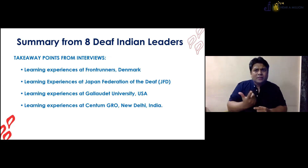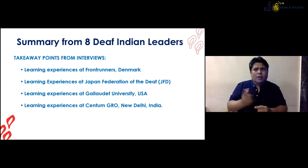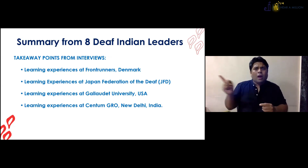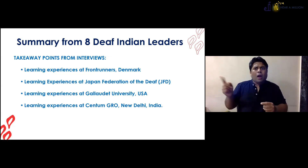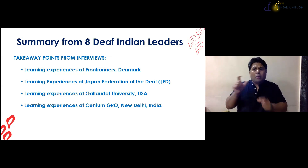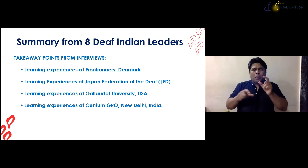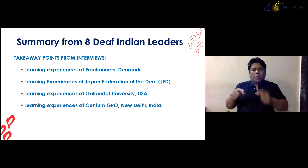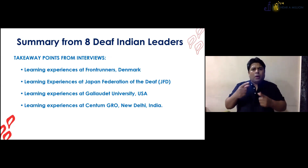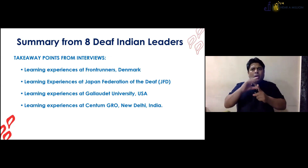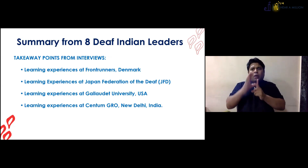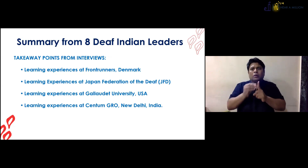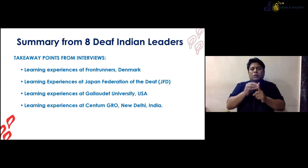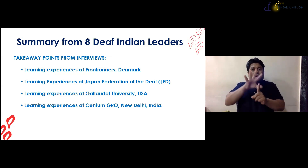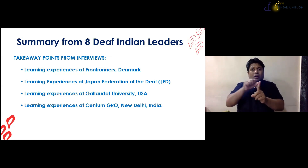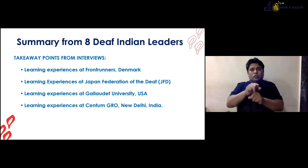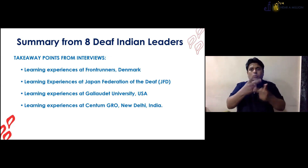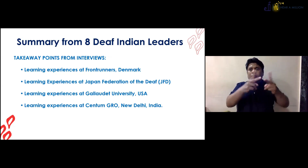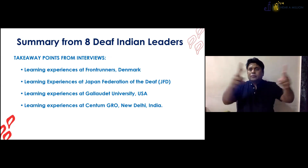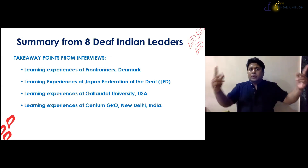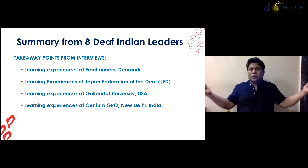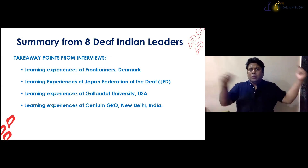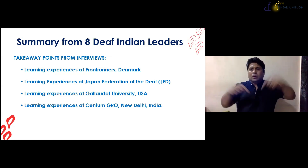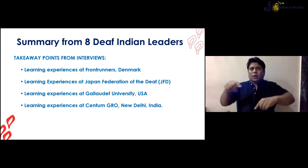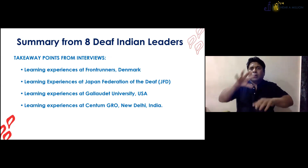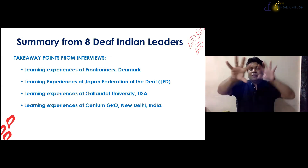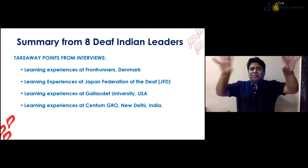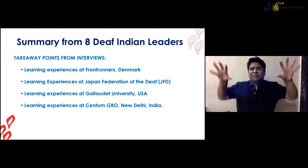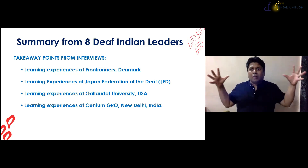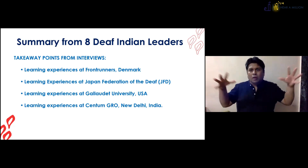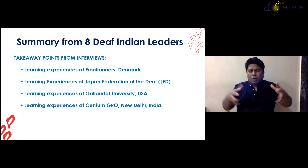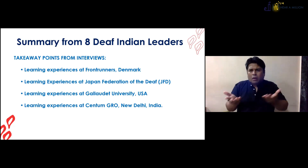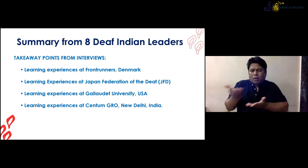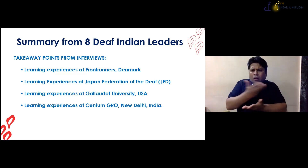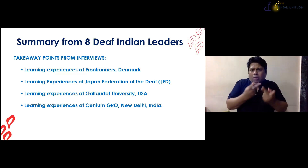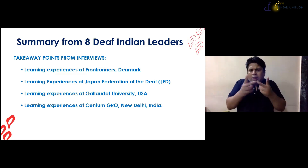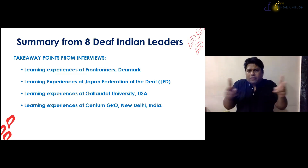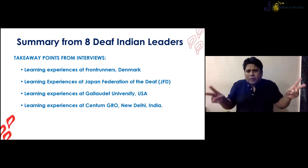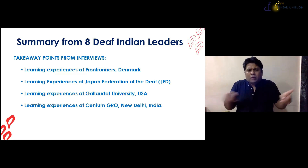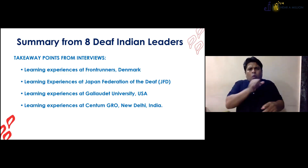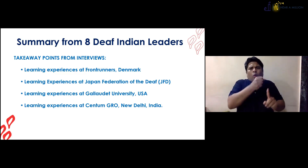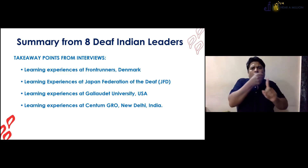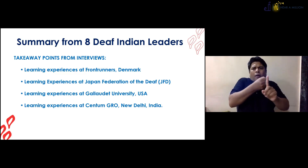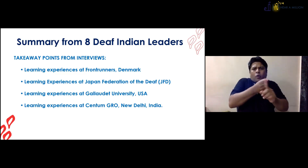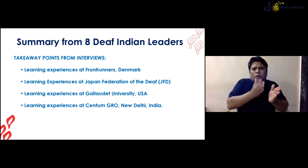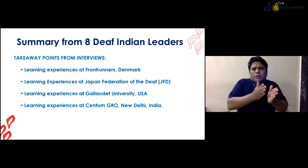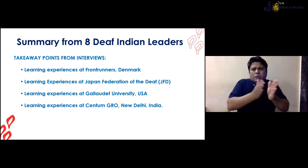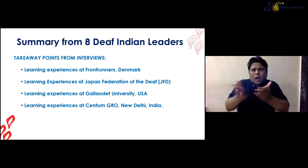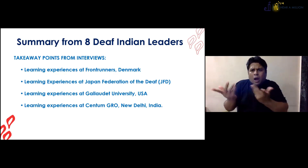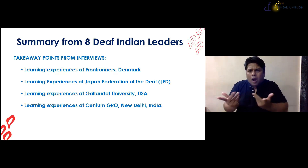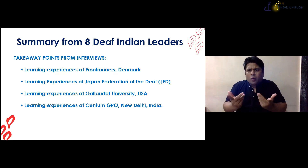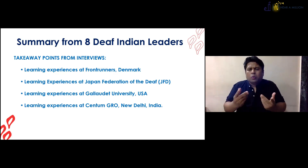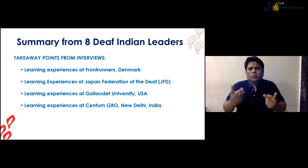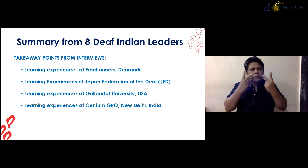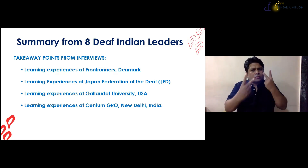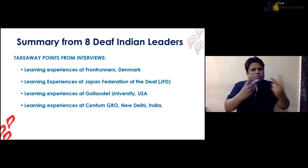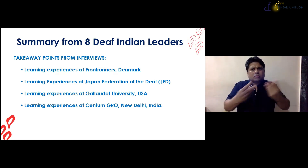like different people, like how Manan and Sujit also mentioned, that the different cultures that come together is